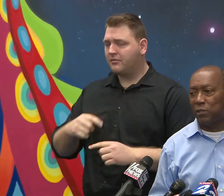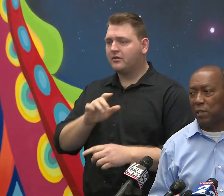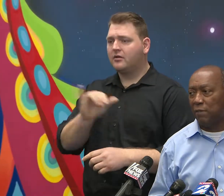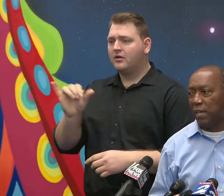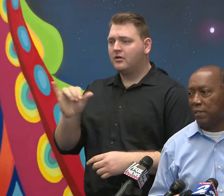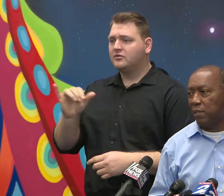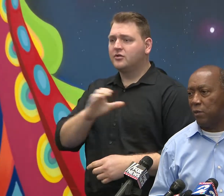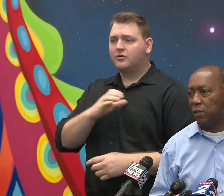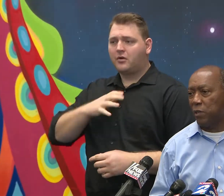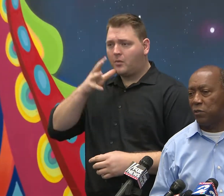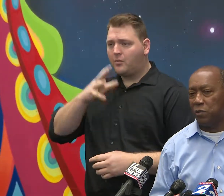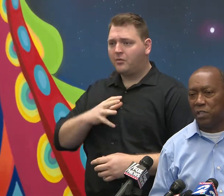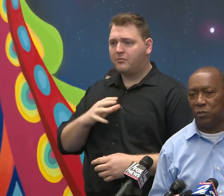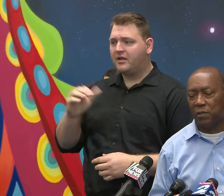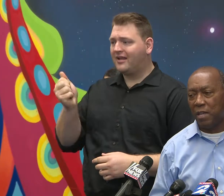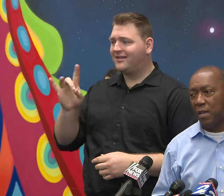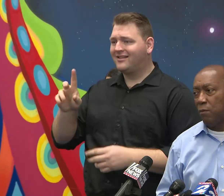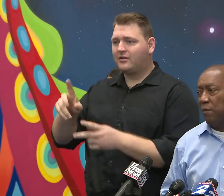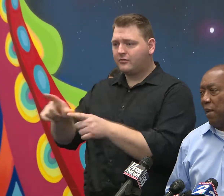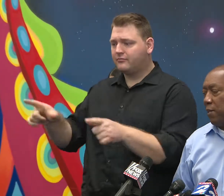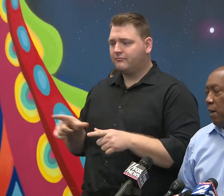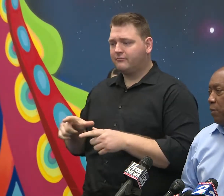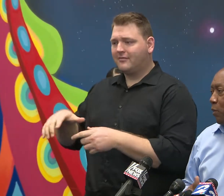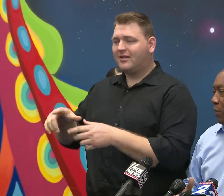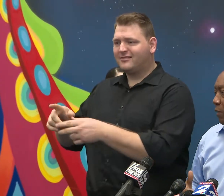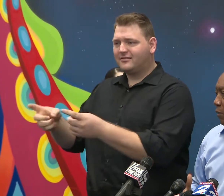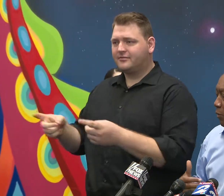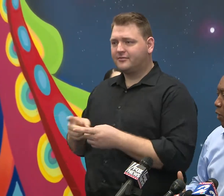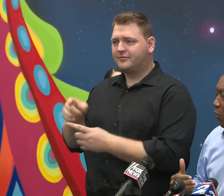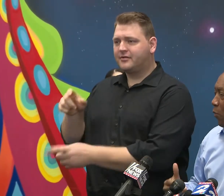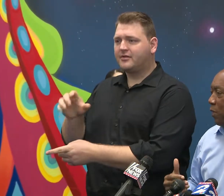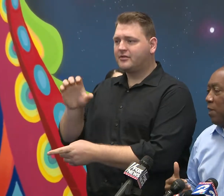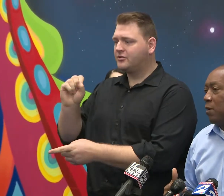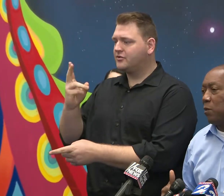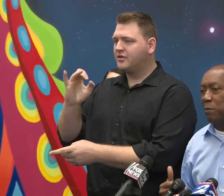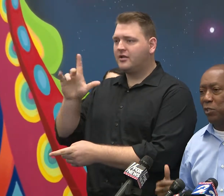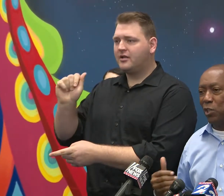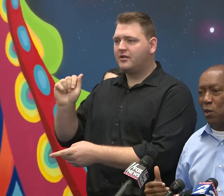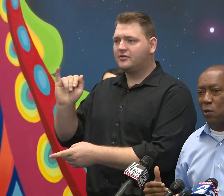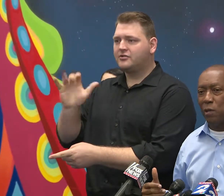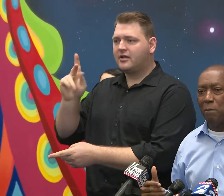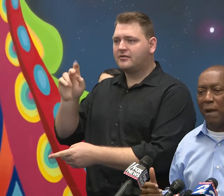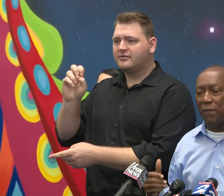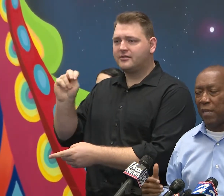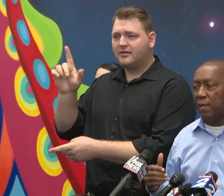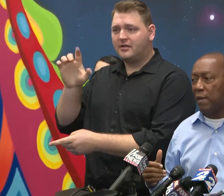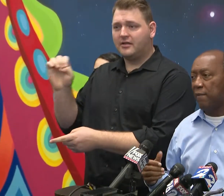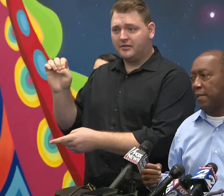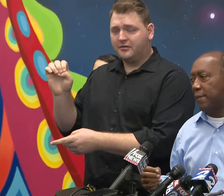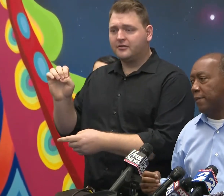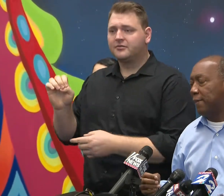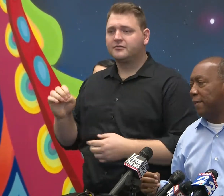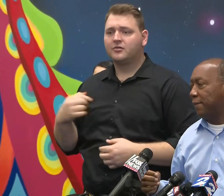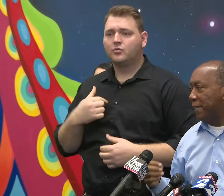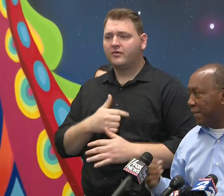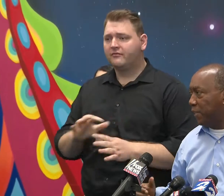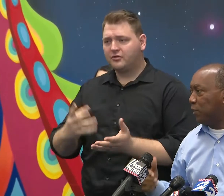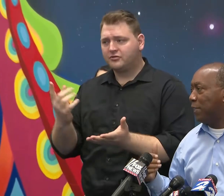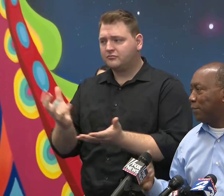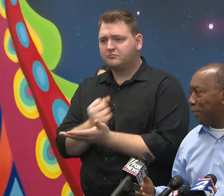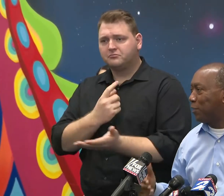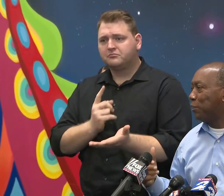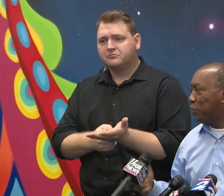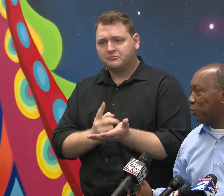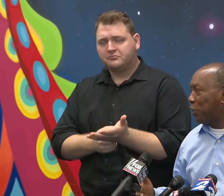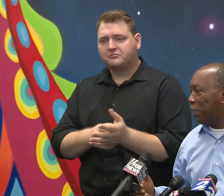Sheila Jackson Lee of the 18th Congressional District. We've had an opportunity to talk with Mr. Long about the needs